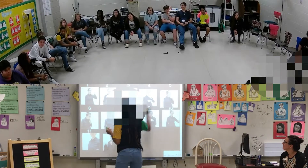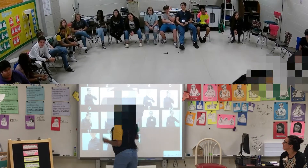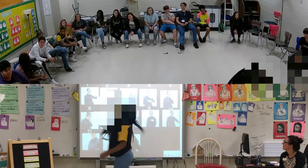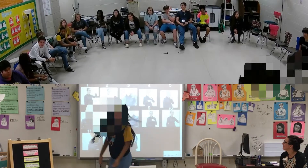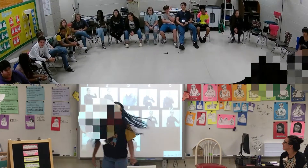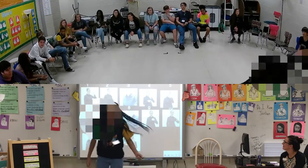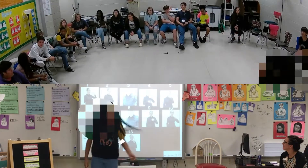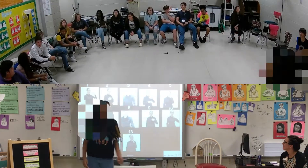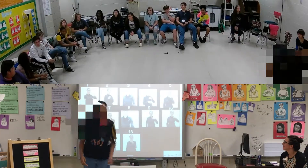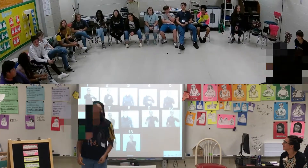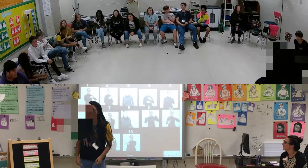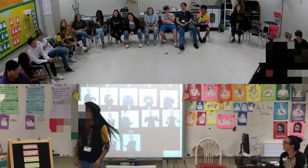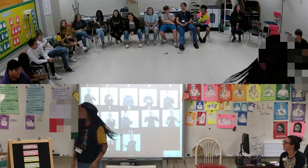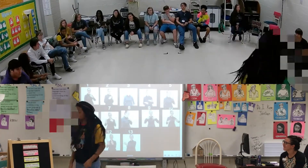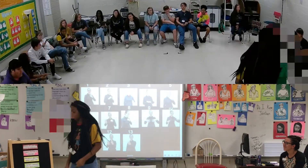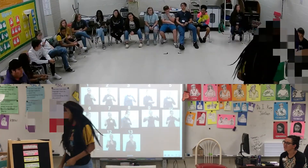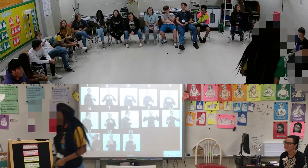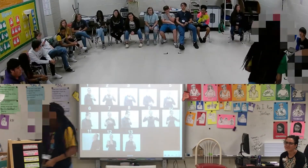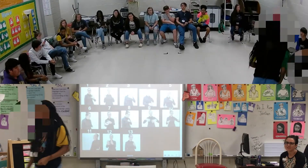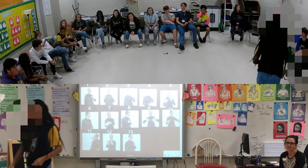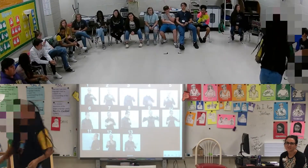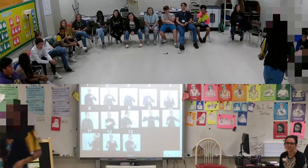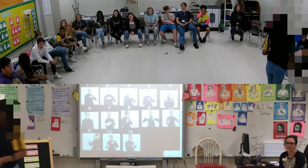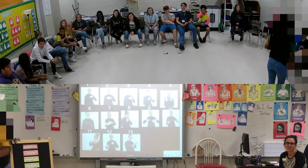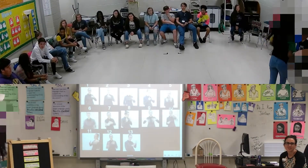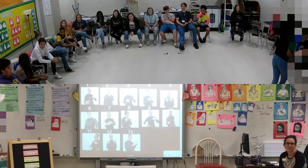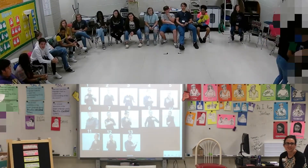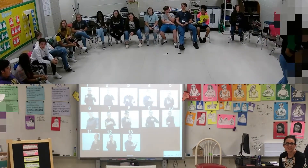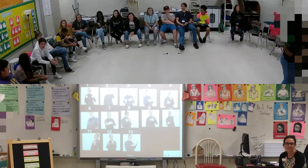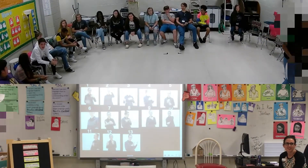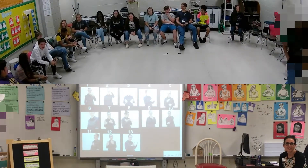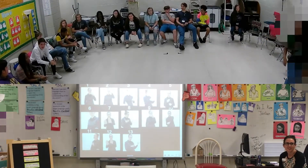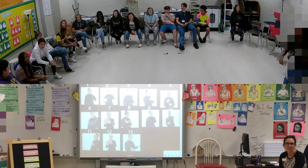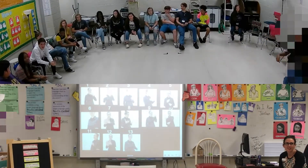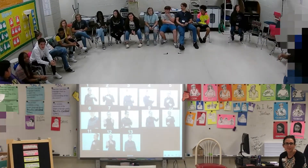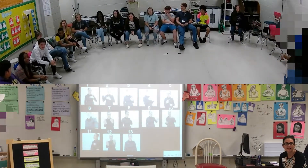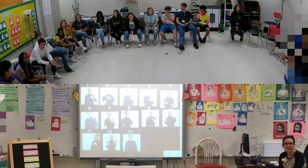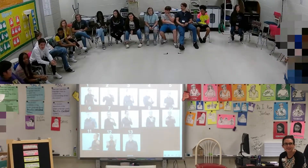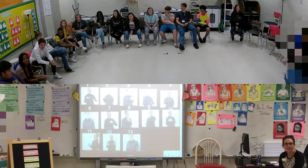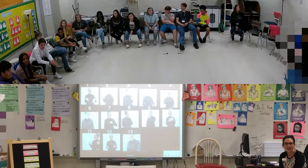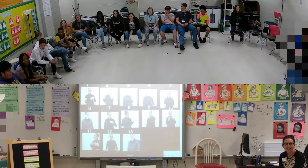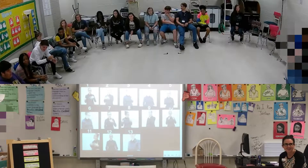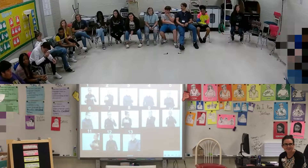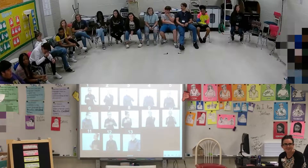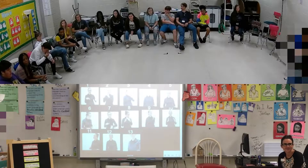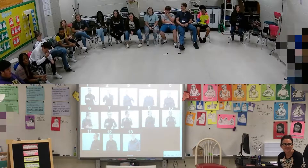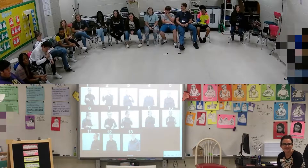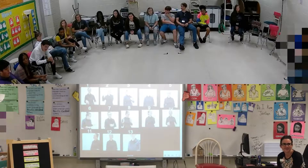Okay, she wanna get up. Shut up. Why do you need to get up there and do Hey, it? I can get on my case now. Be nice, be nice.